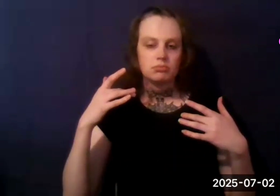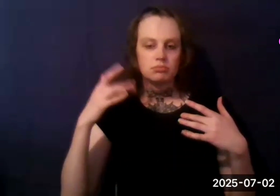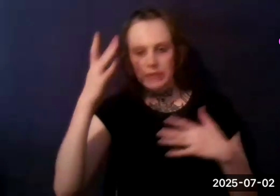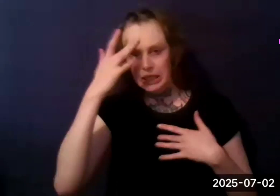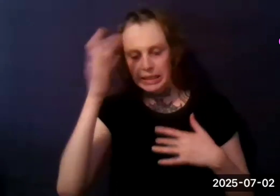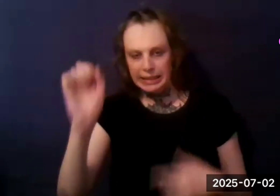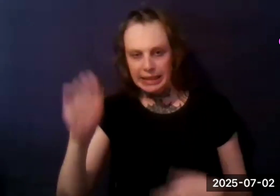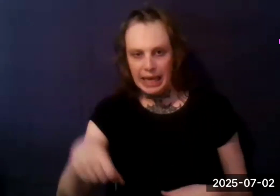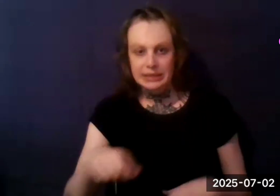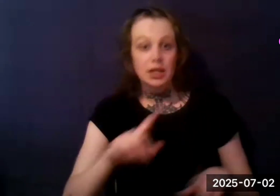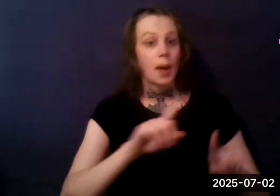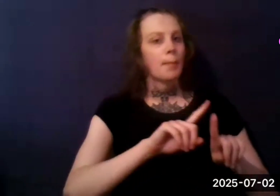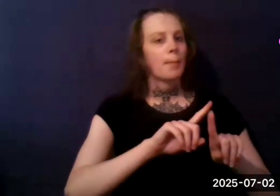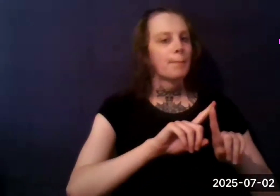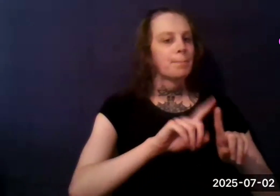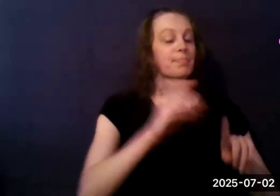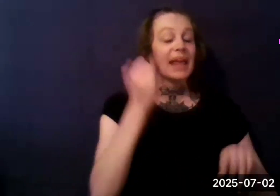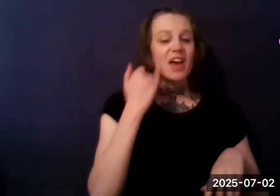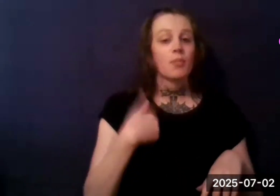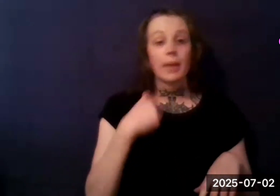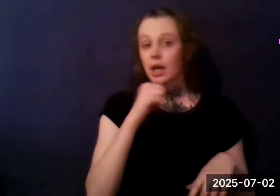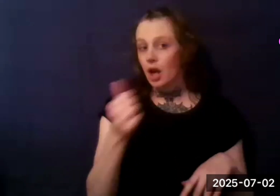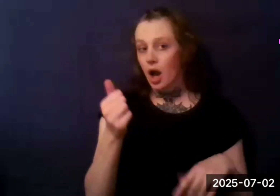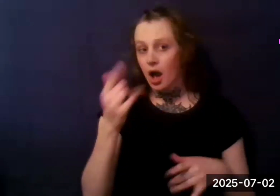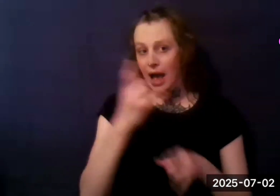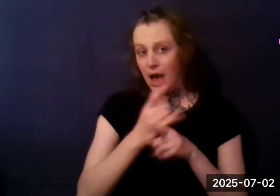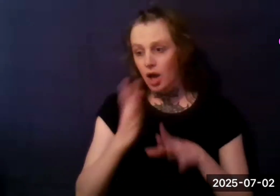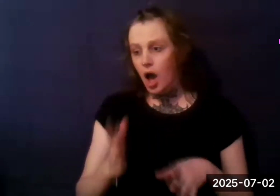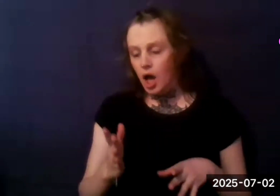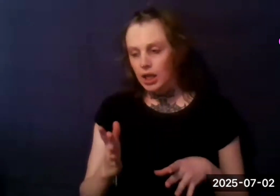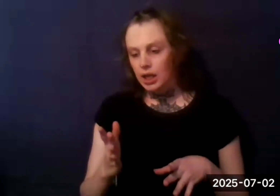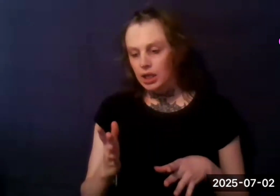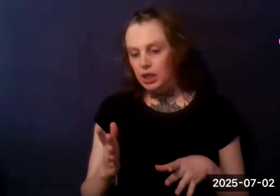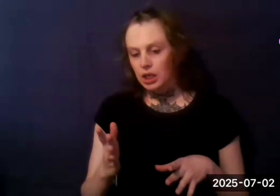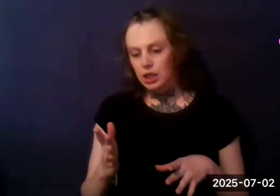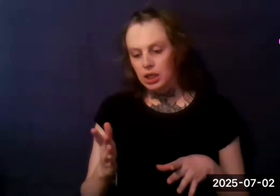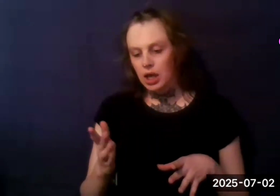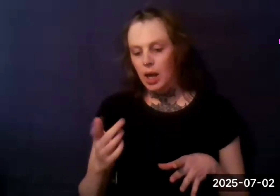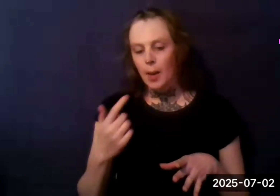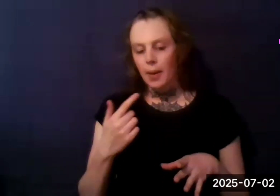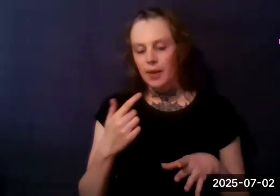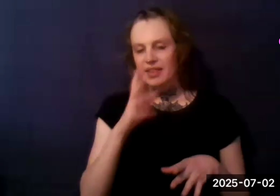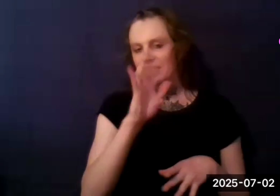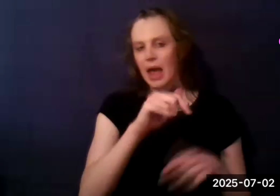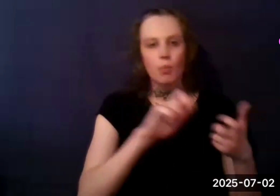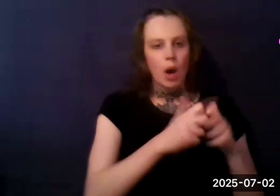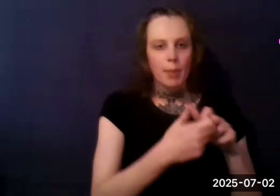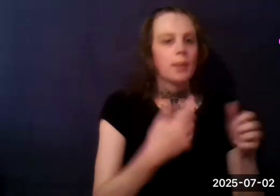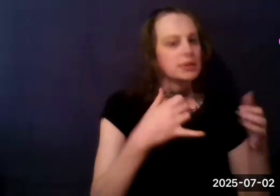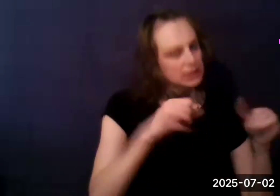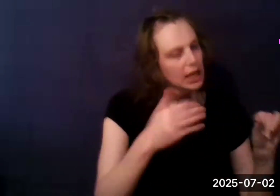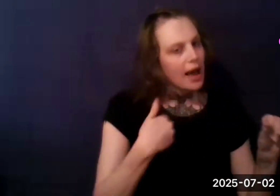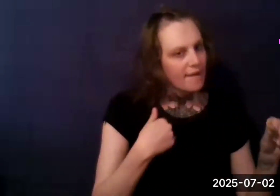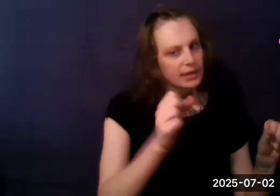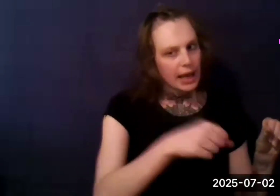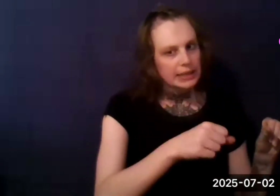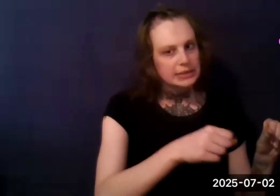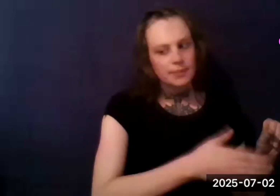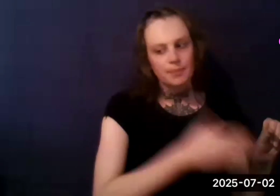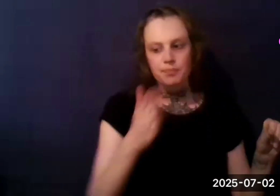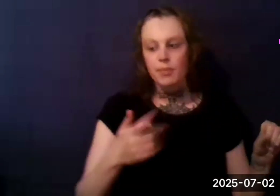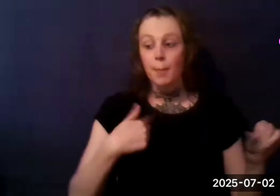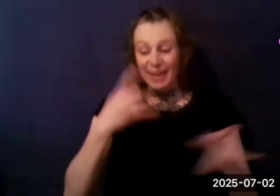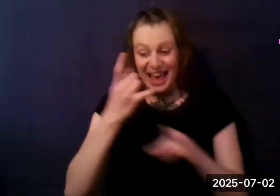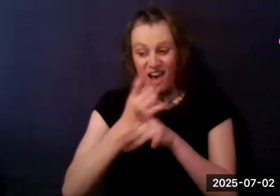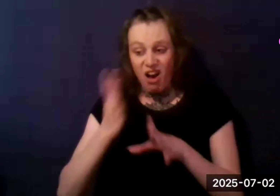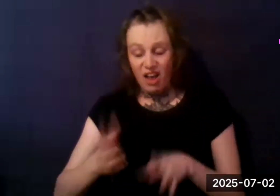an alcoholic, um, and have come to AA and gotten to learn all these skills and go through the steps and that